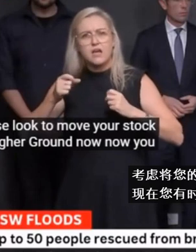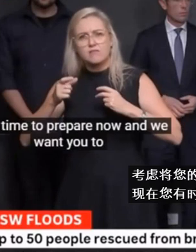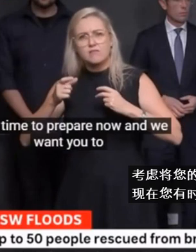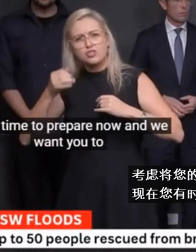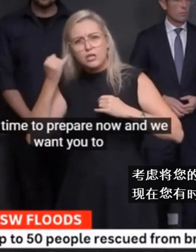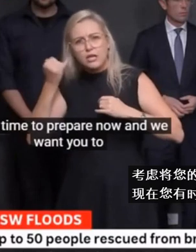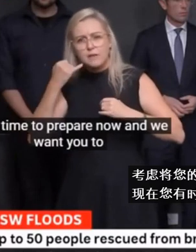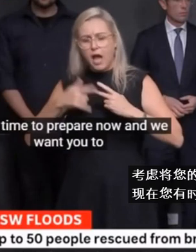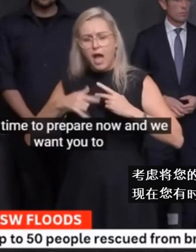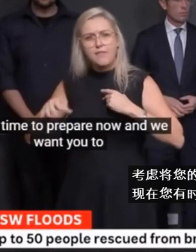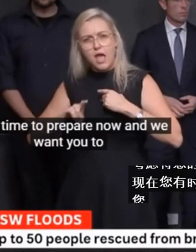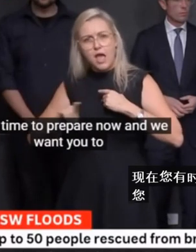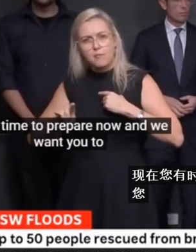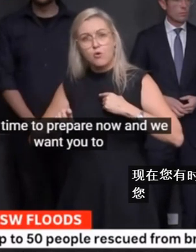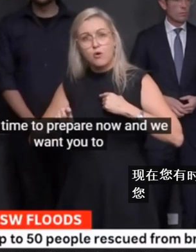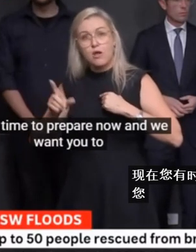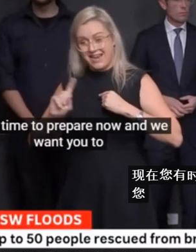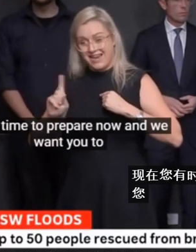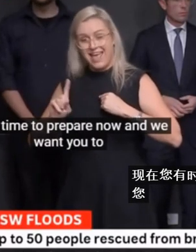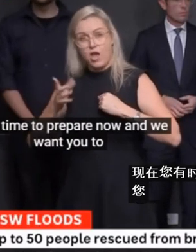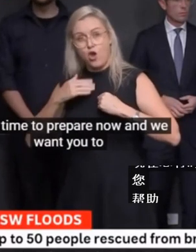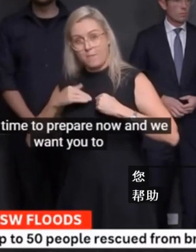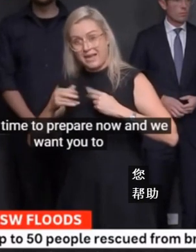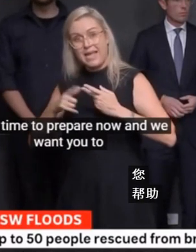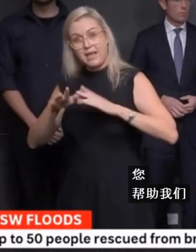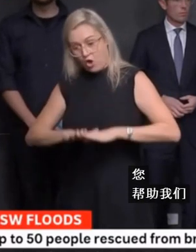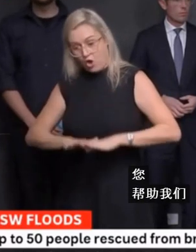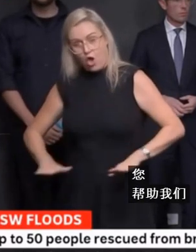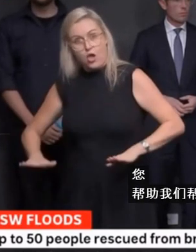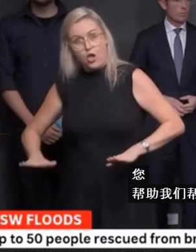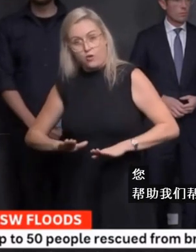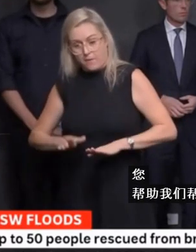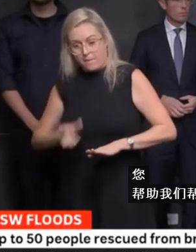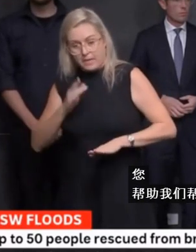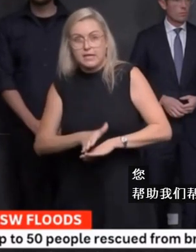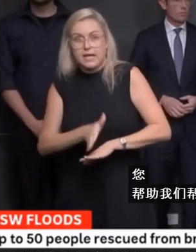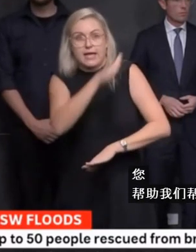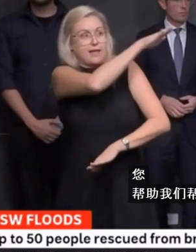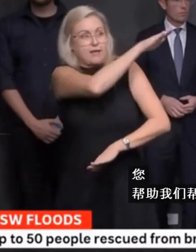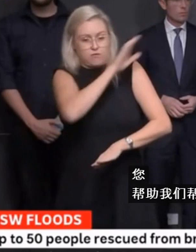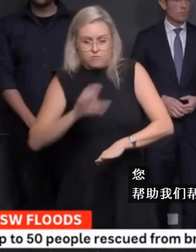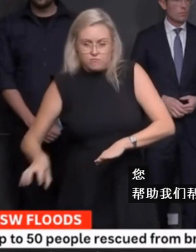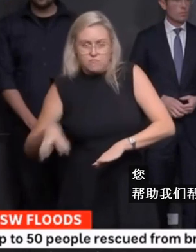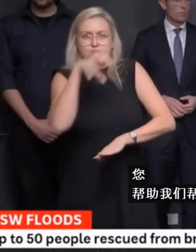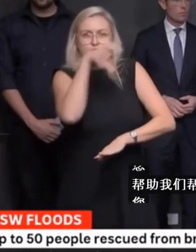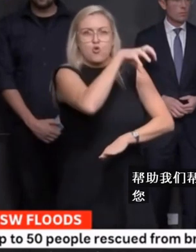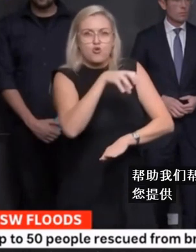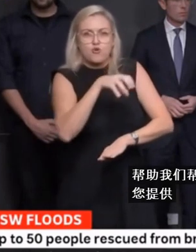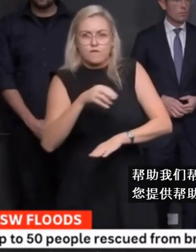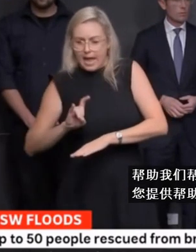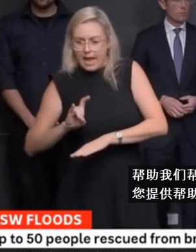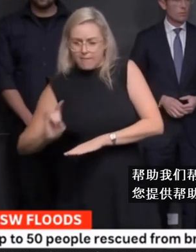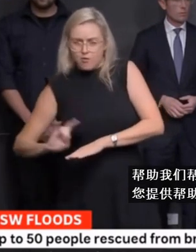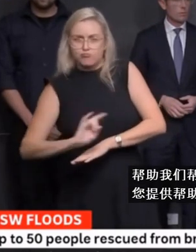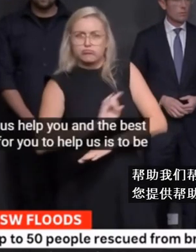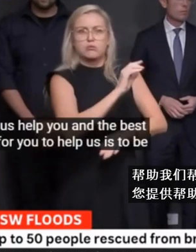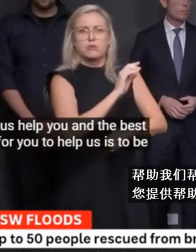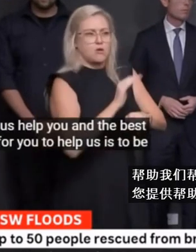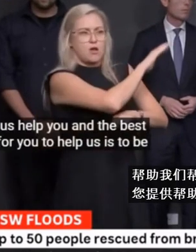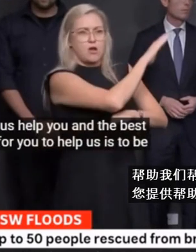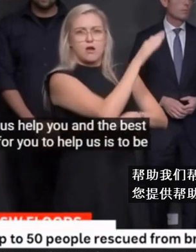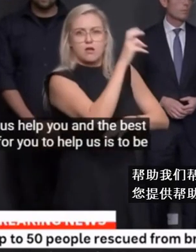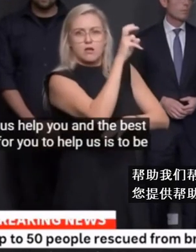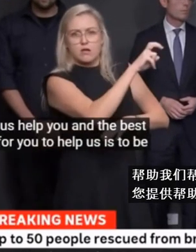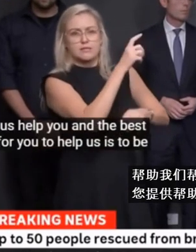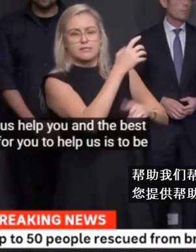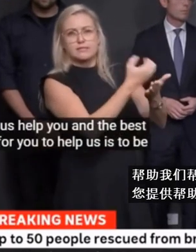to prepare now and we want you to. Help us help you. And the best way for you to help us is to